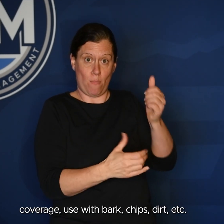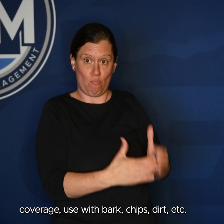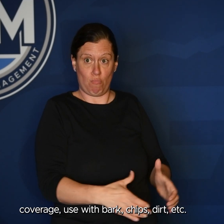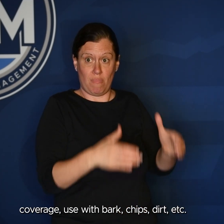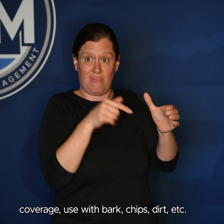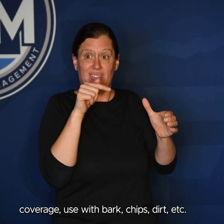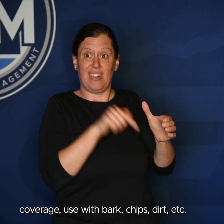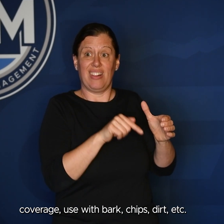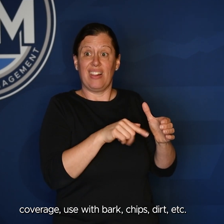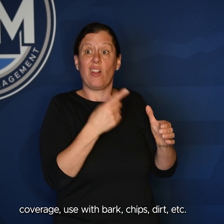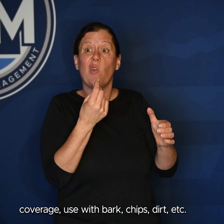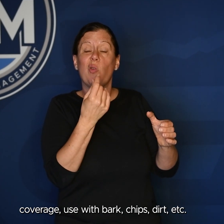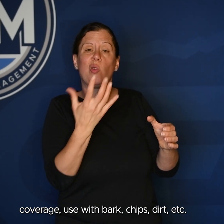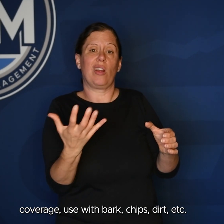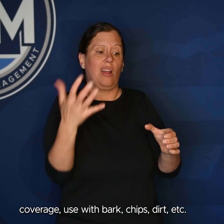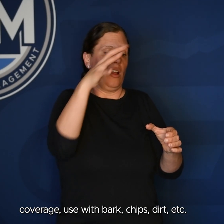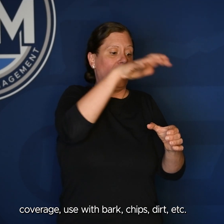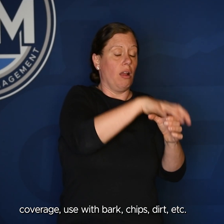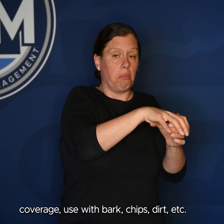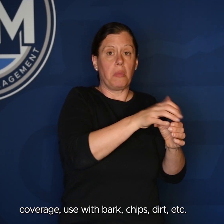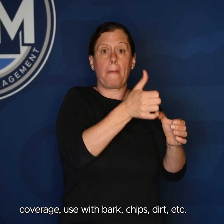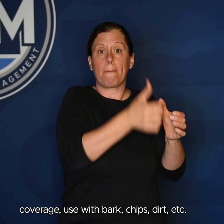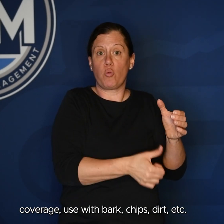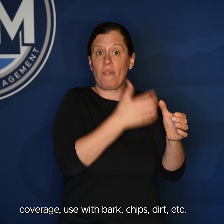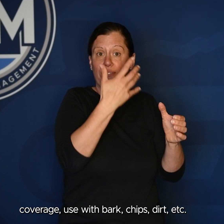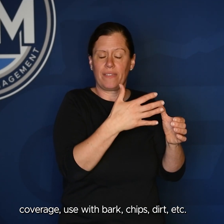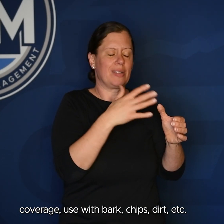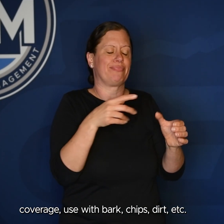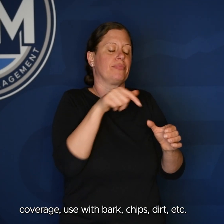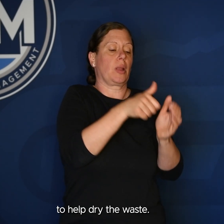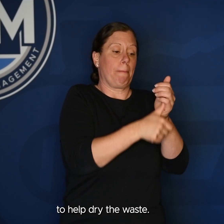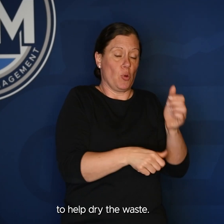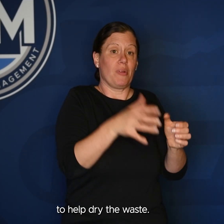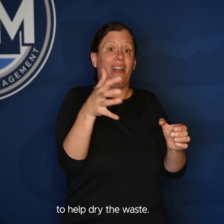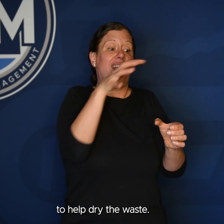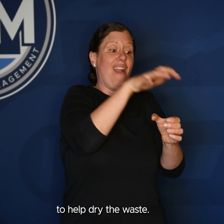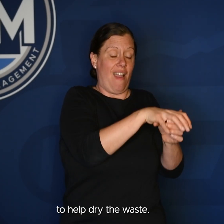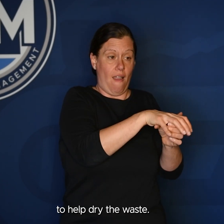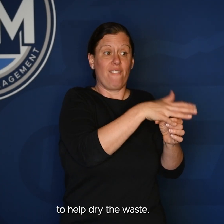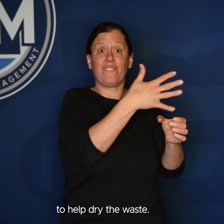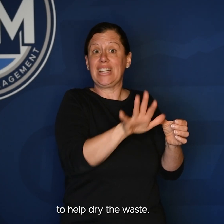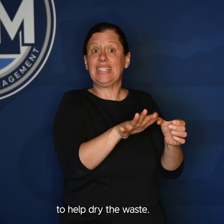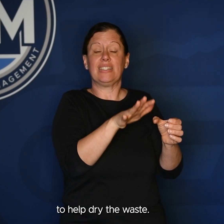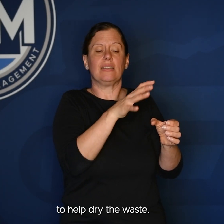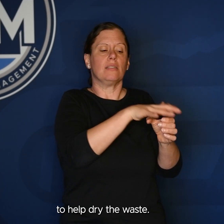cover each use with bark chips, dirt, etc. to help dry the waste.